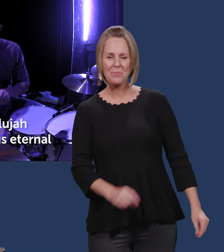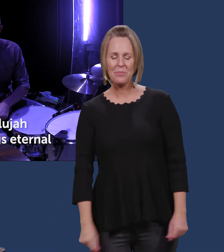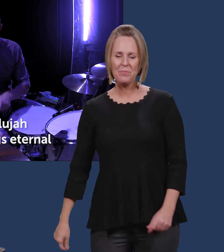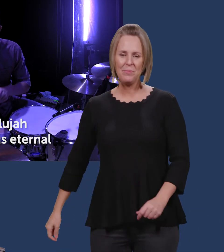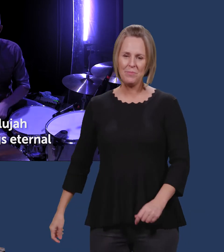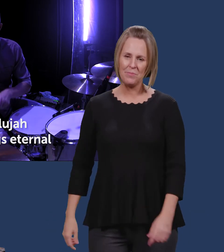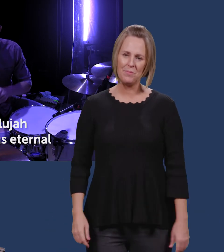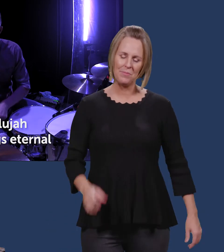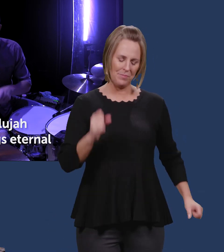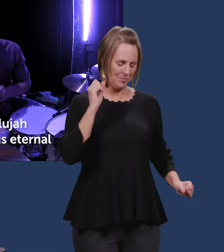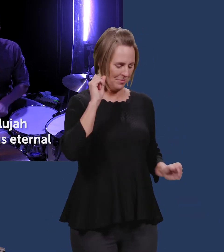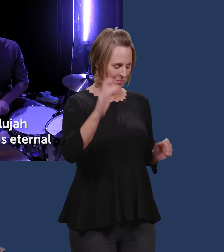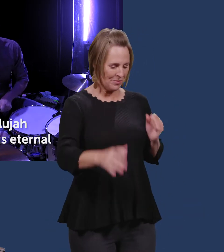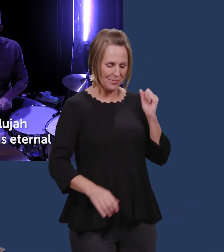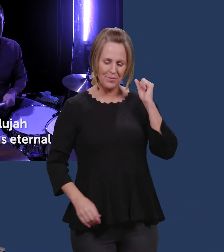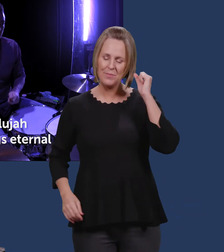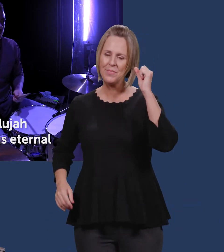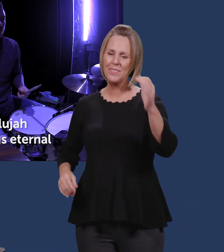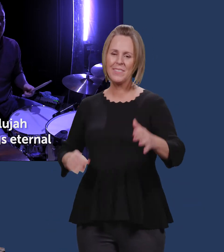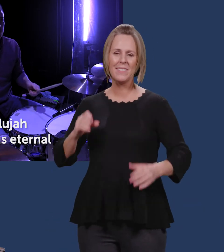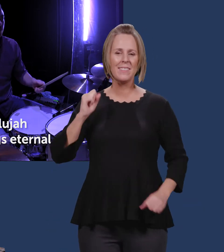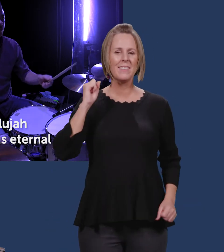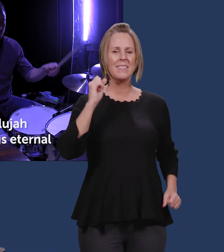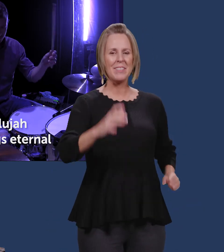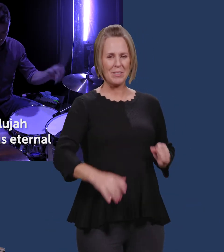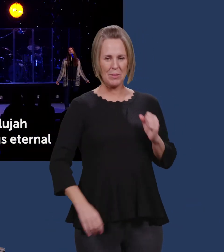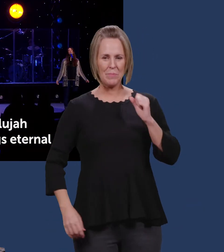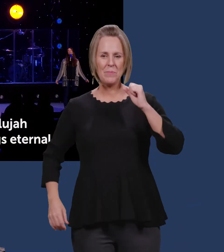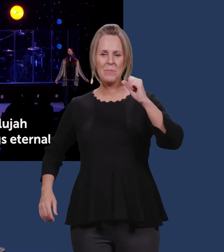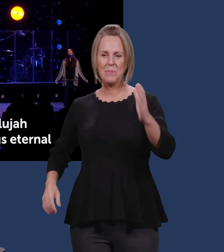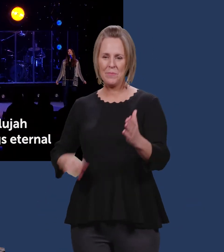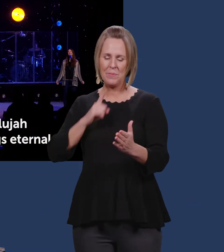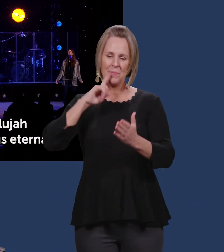forevermore. Oh, say